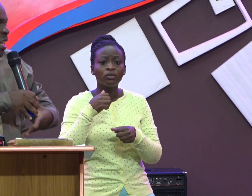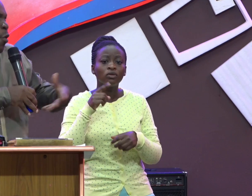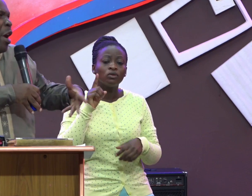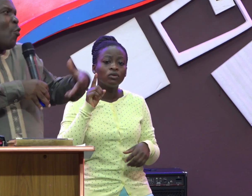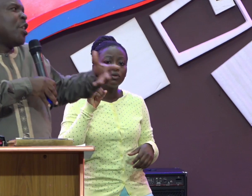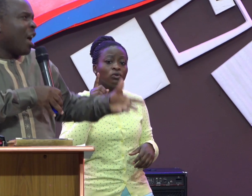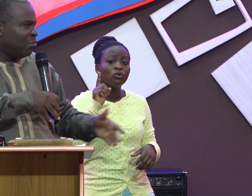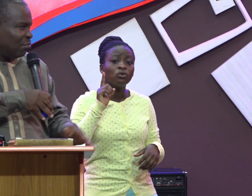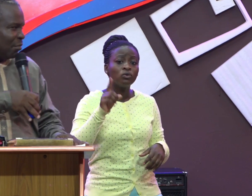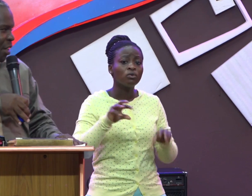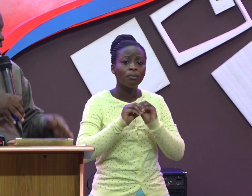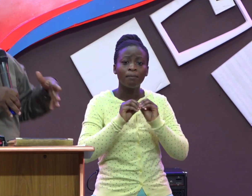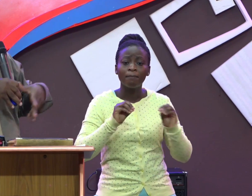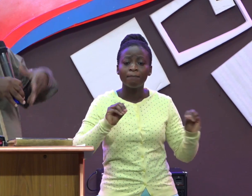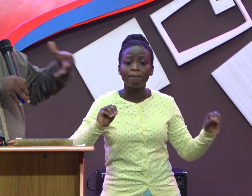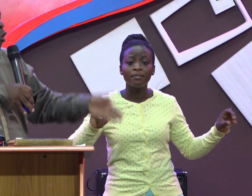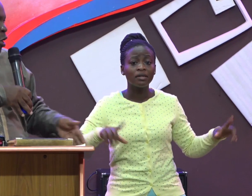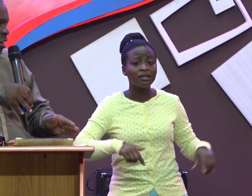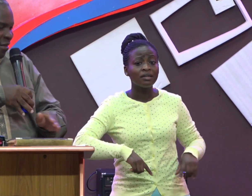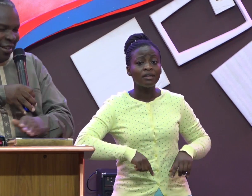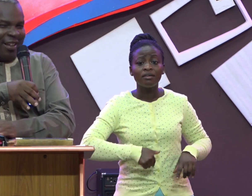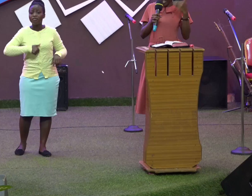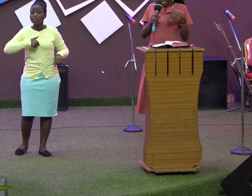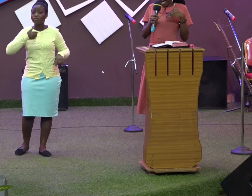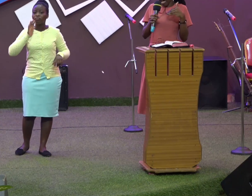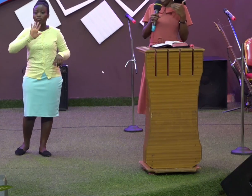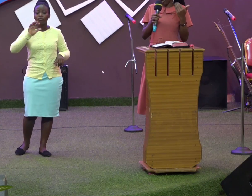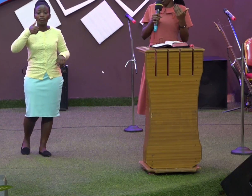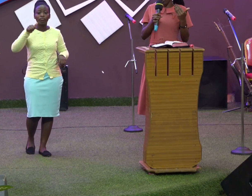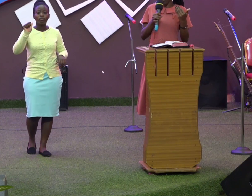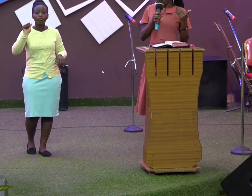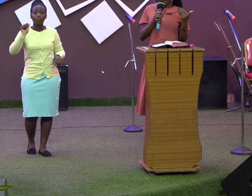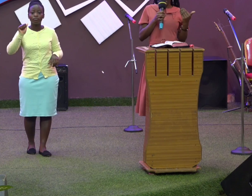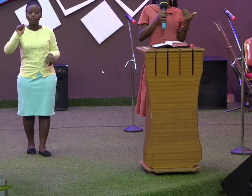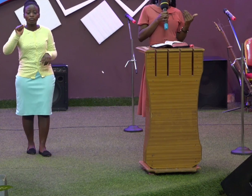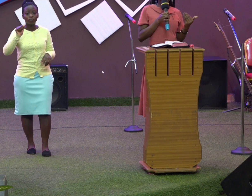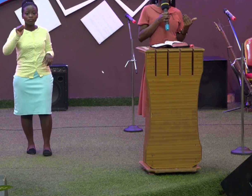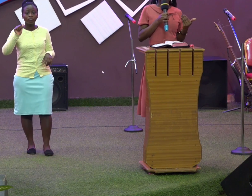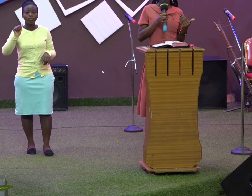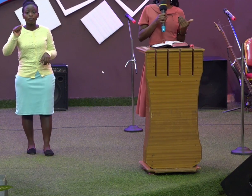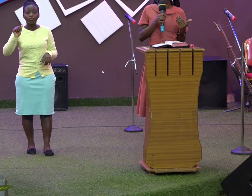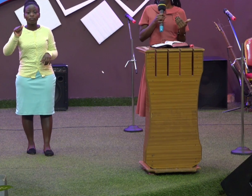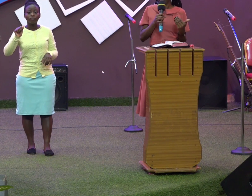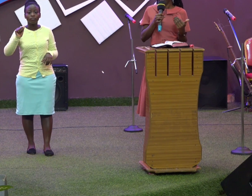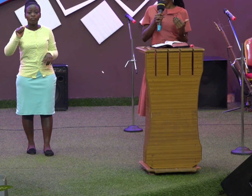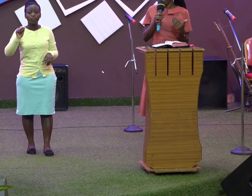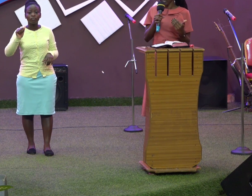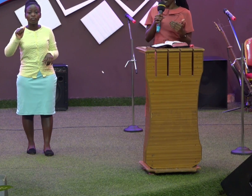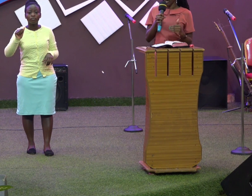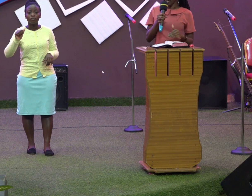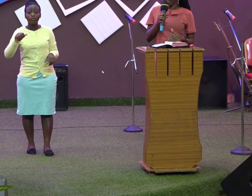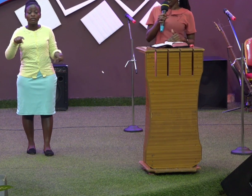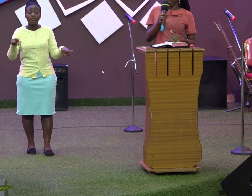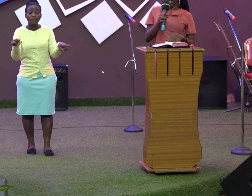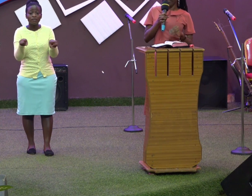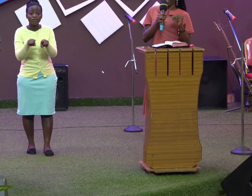sensing. Teweulira. Teweulira. Ntimunda mwoli. That you're there as you. Mukama favors when you. Amen. Olaba ne biba bya bitabo